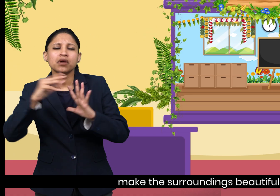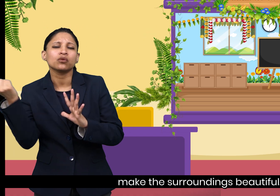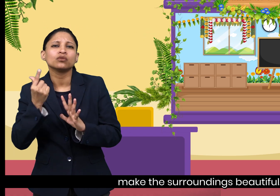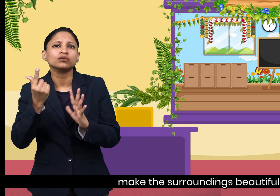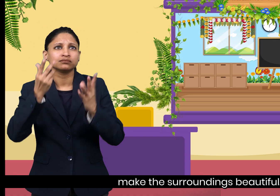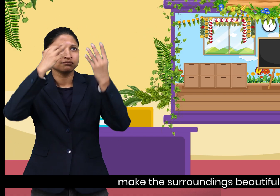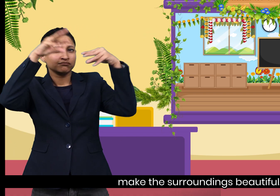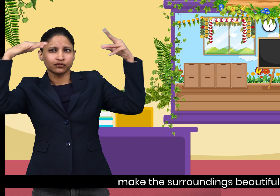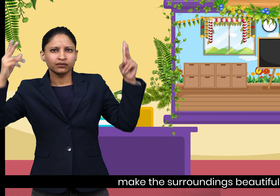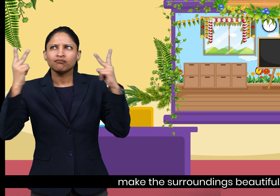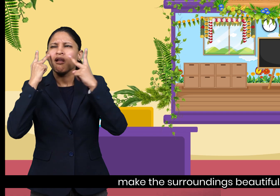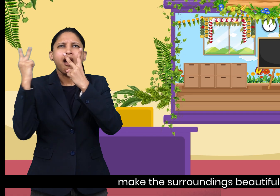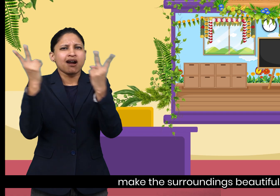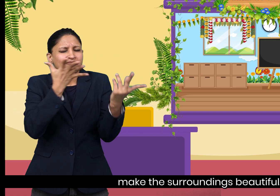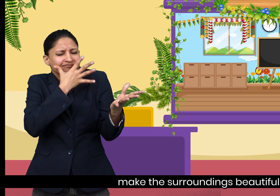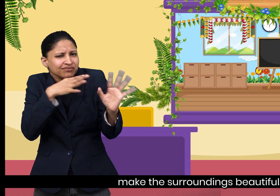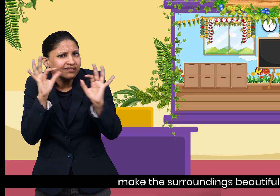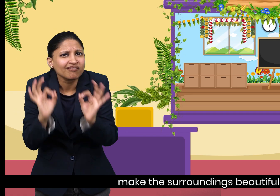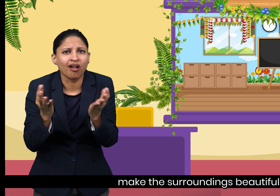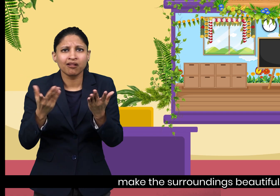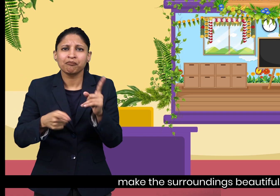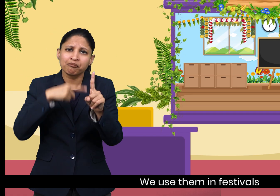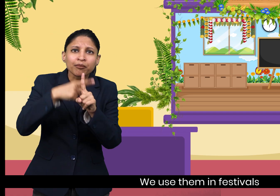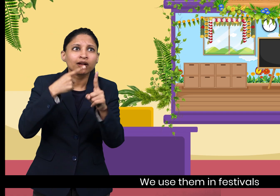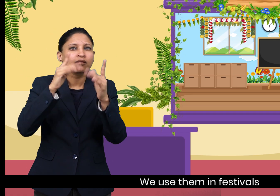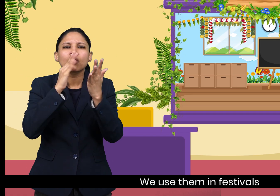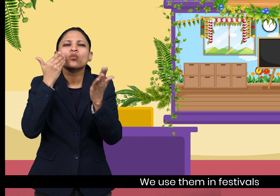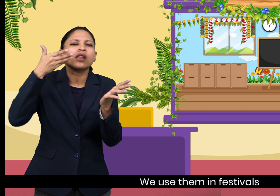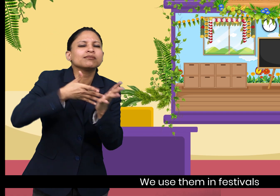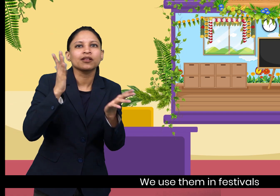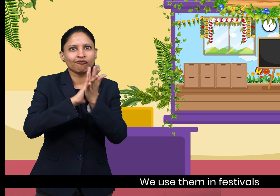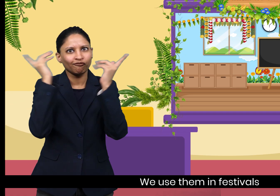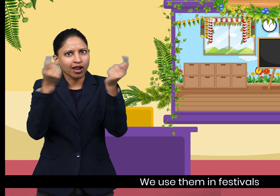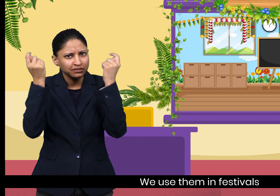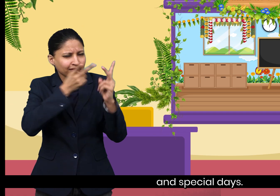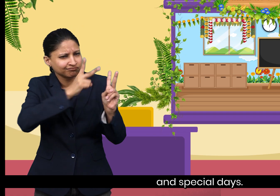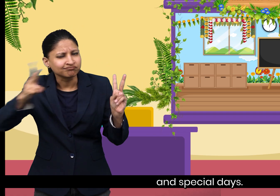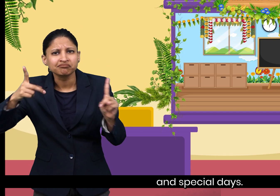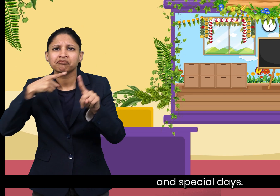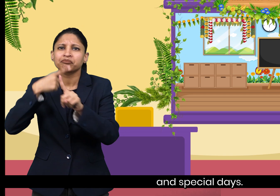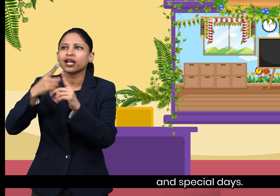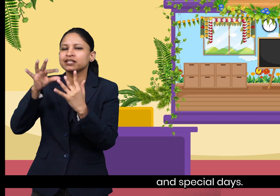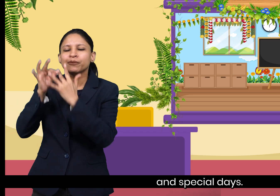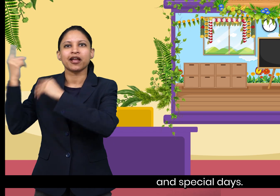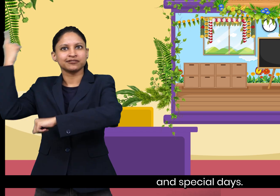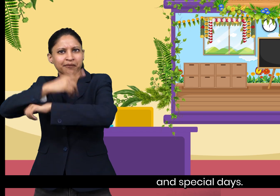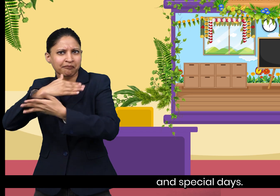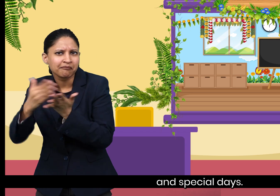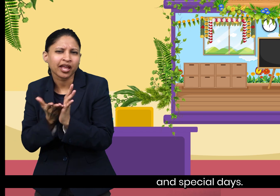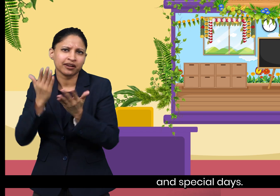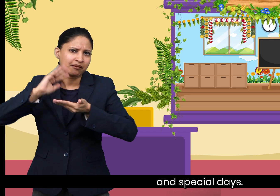Leaves make the surroundings beautiful. We use them in festivals and special